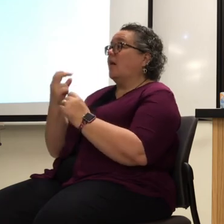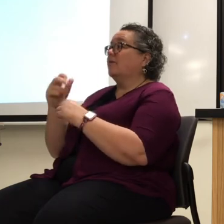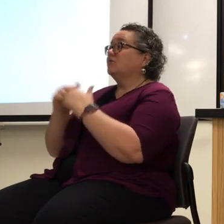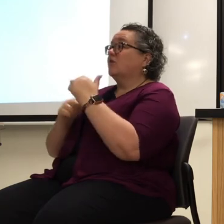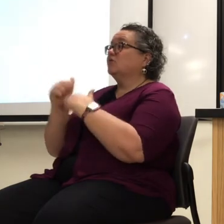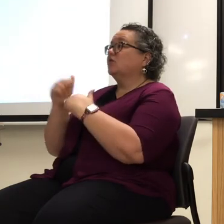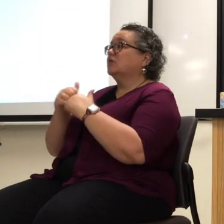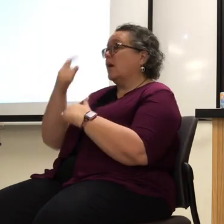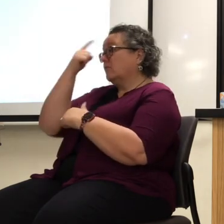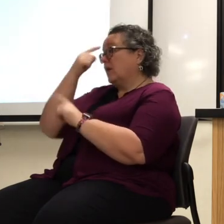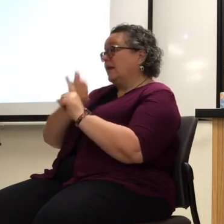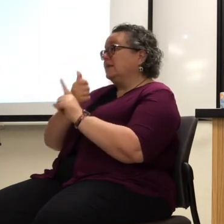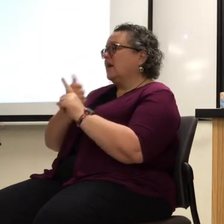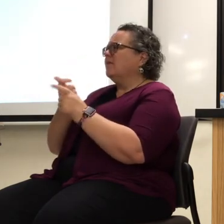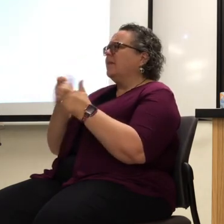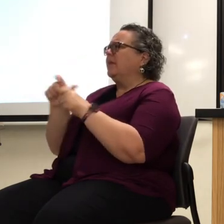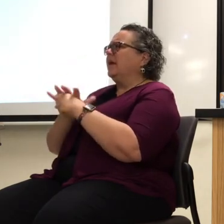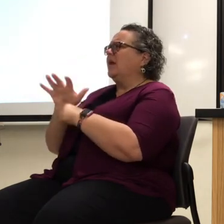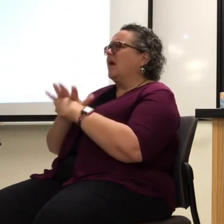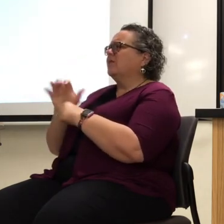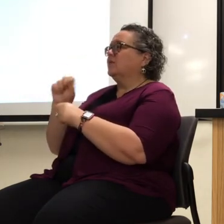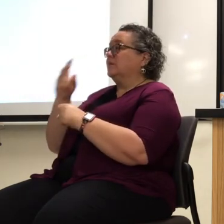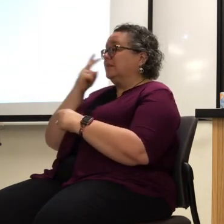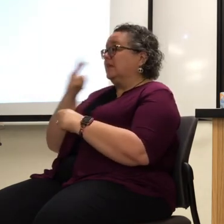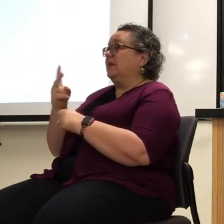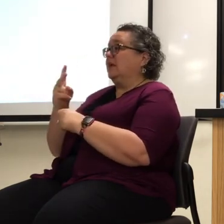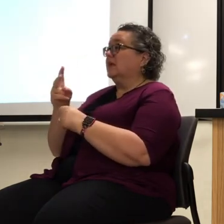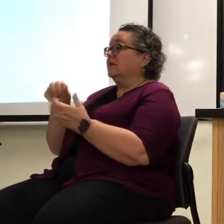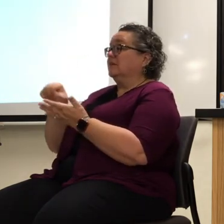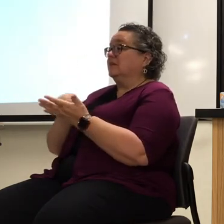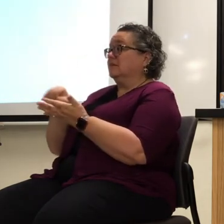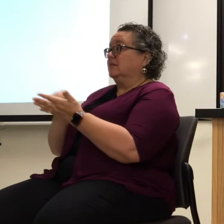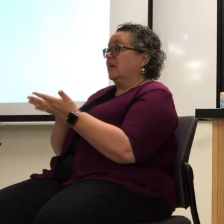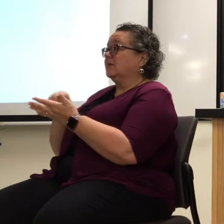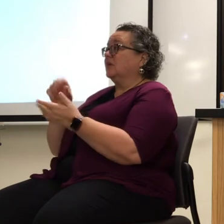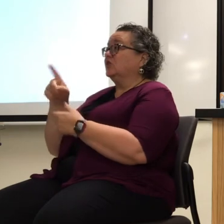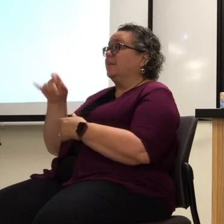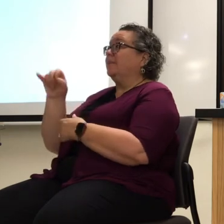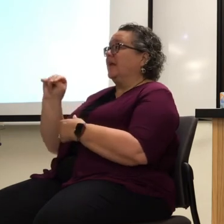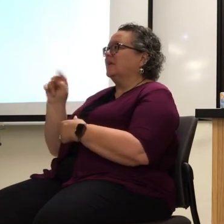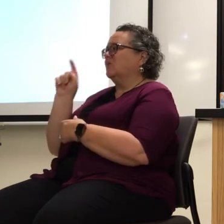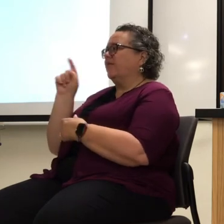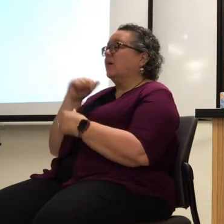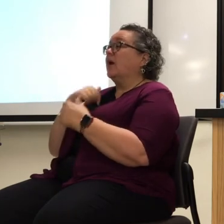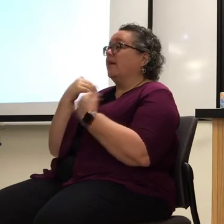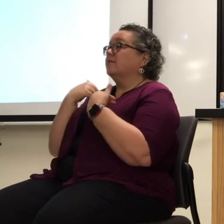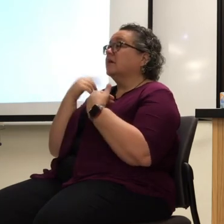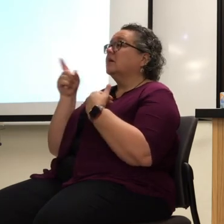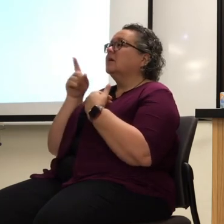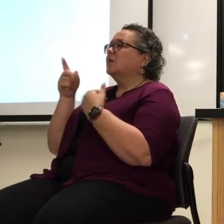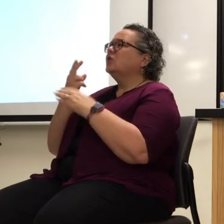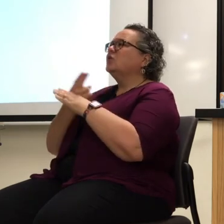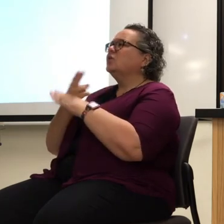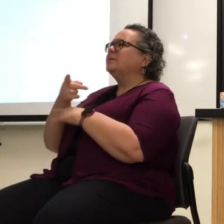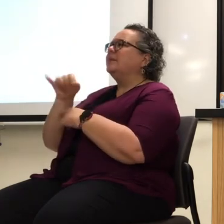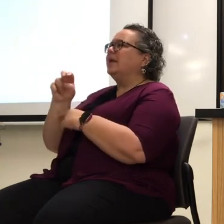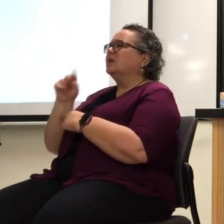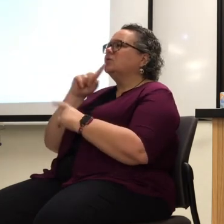just big enough to where if you get a set of dissection pins, they're over there. Use pins to poke